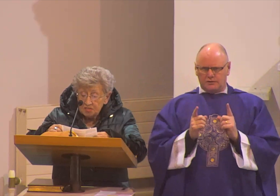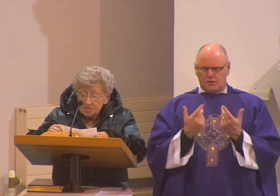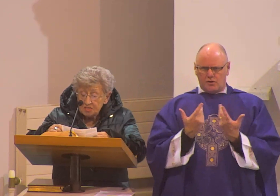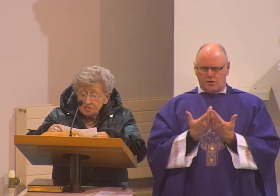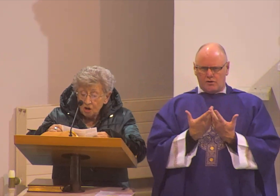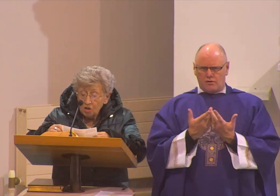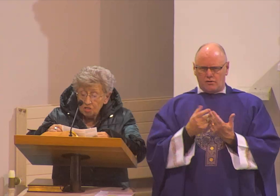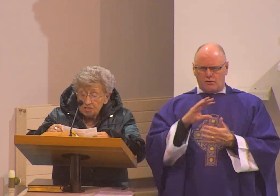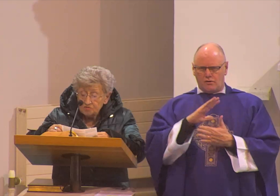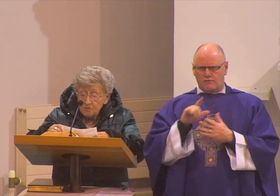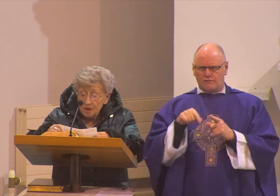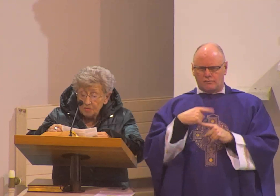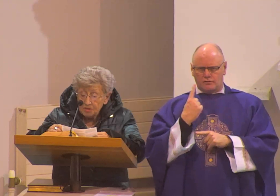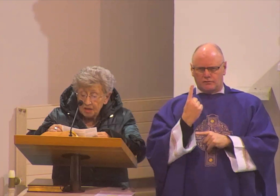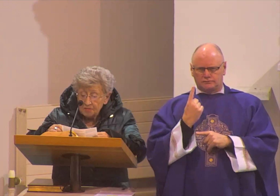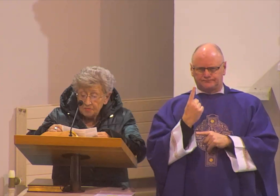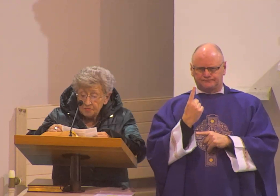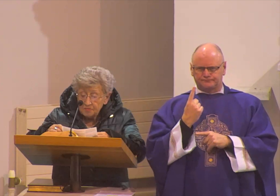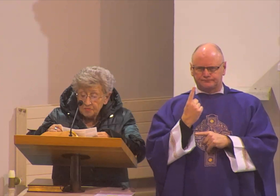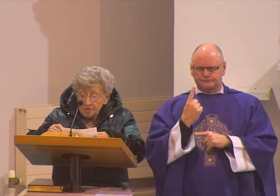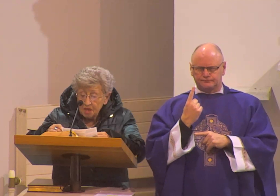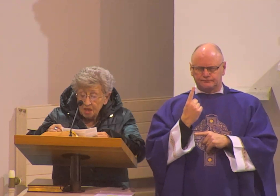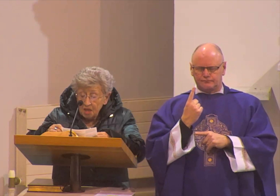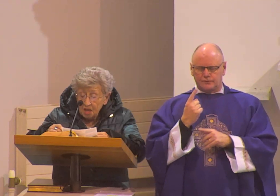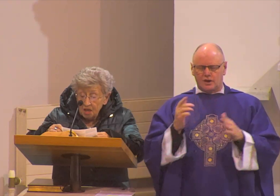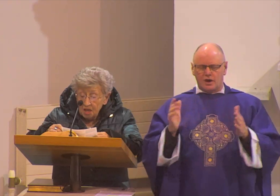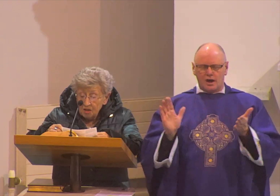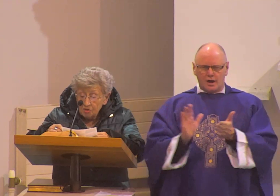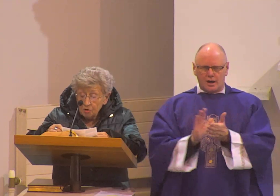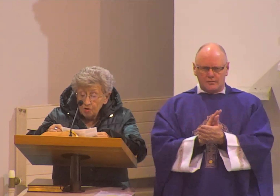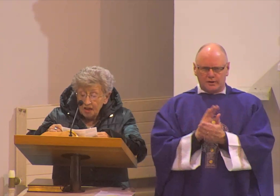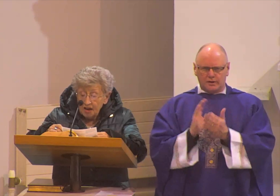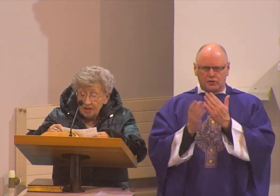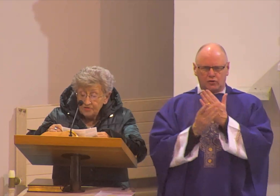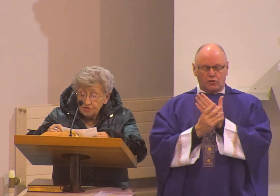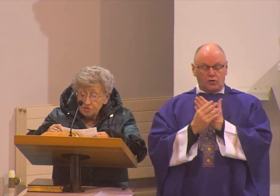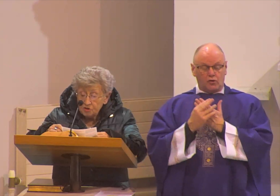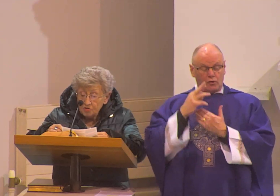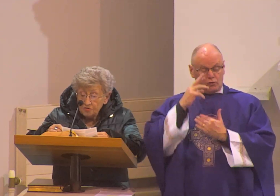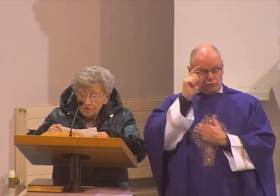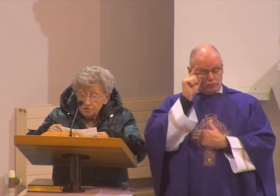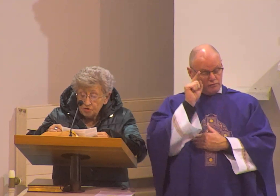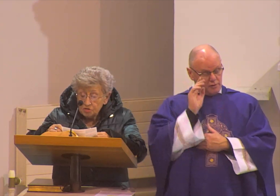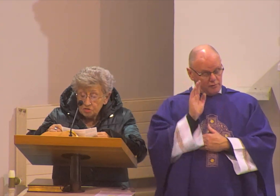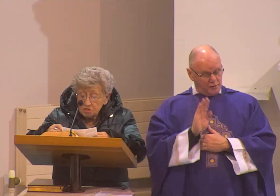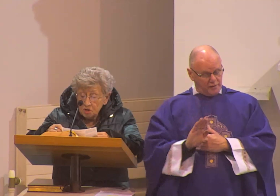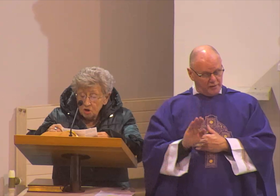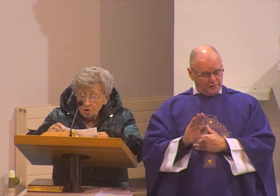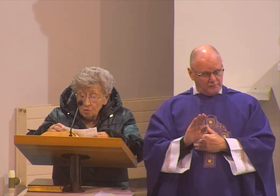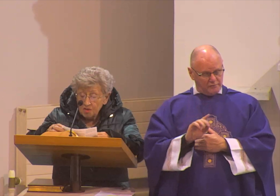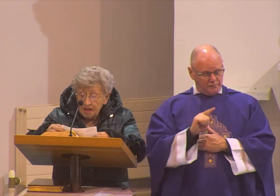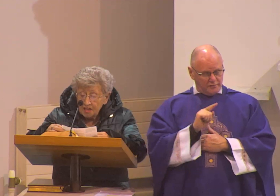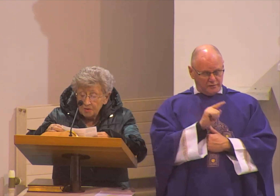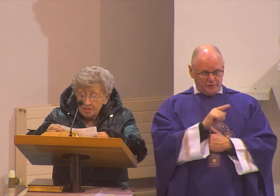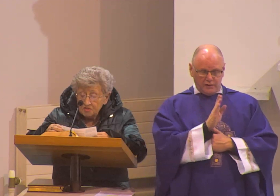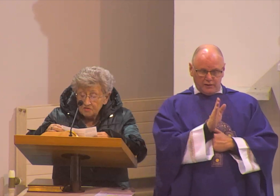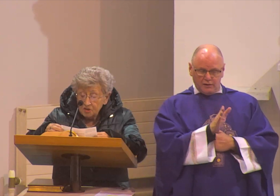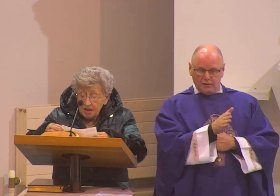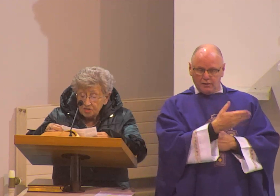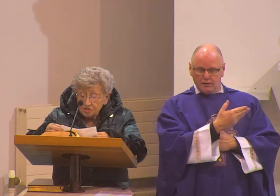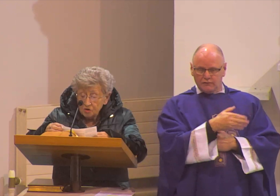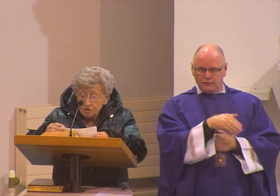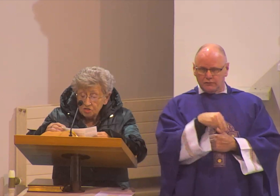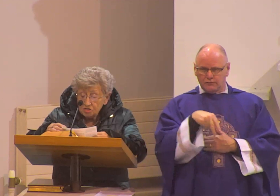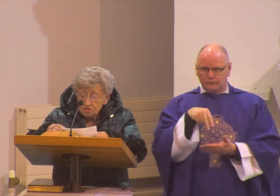Jubilant that God has remembered them, though they left you on foot with enemies for